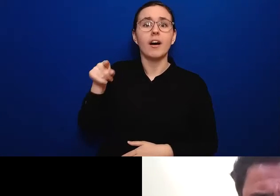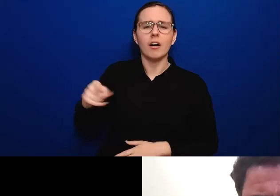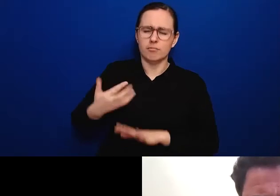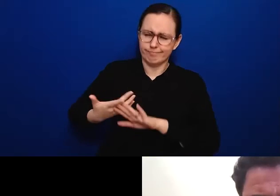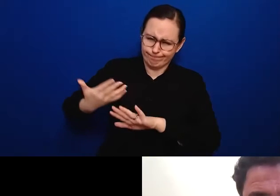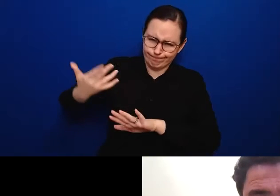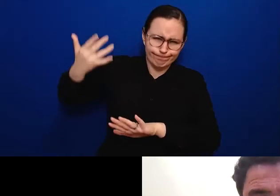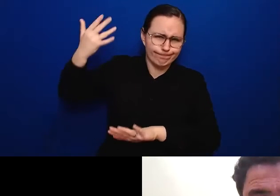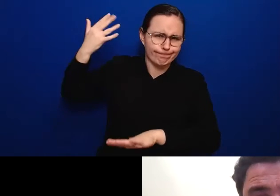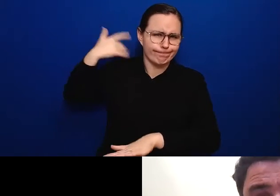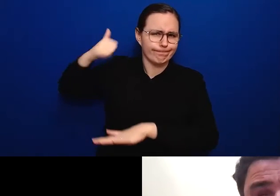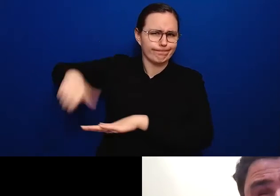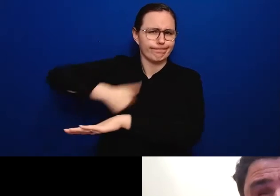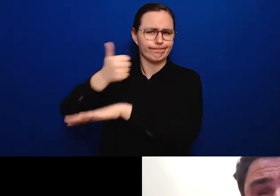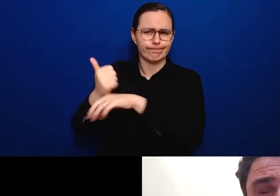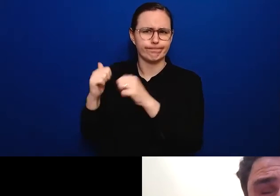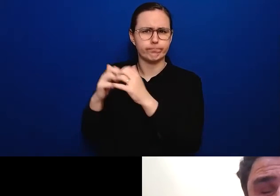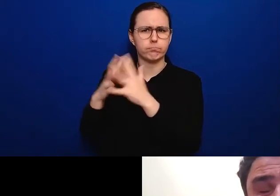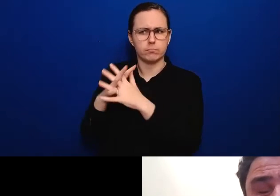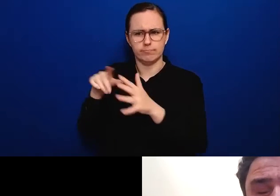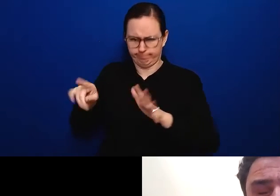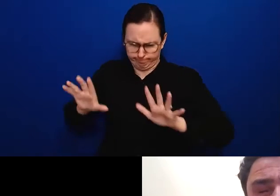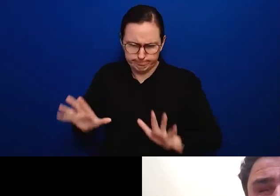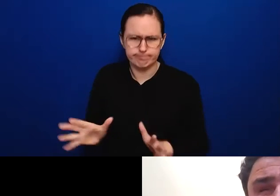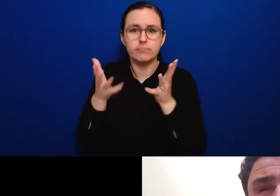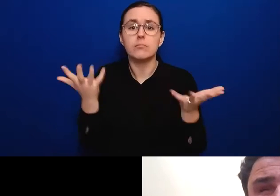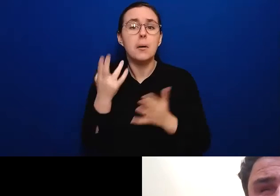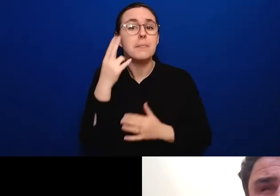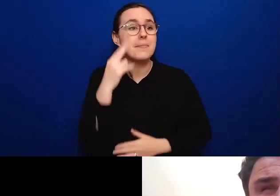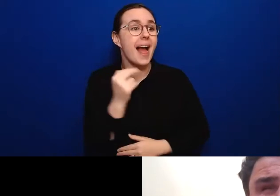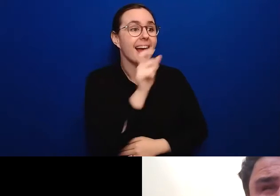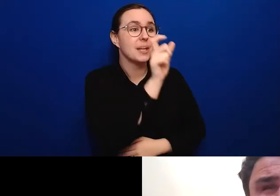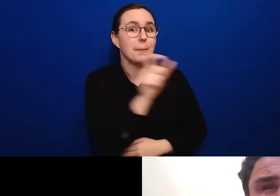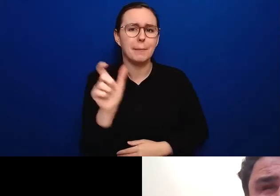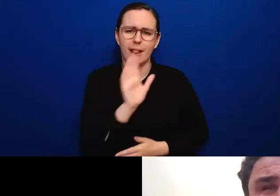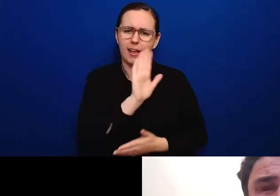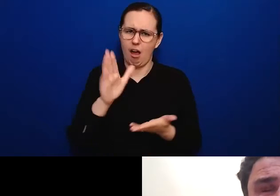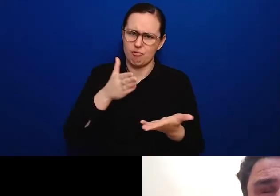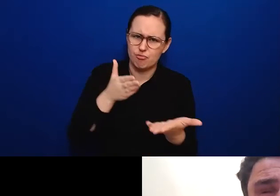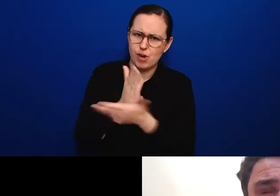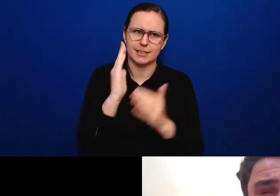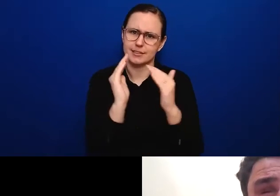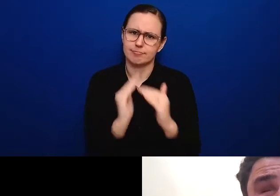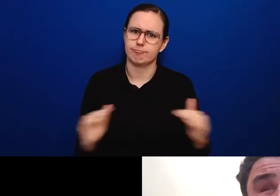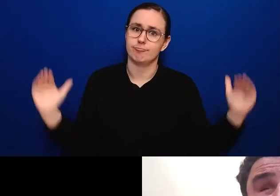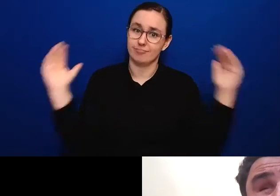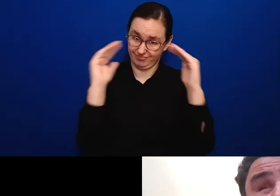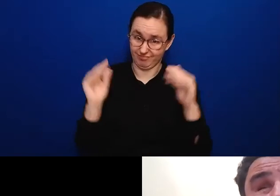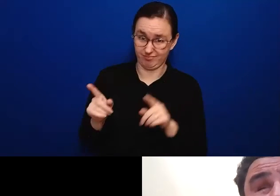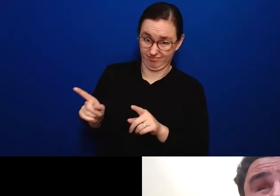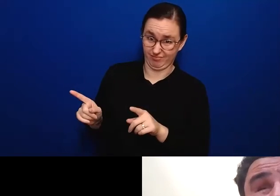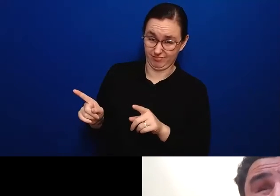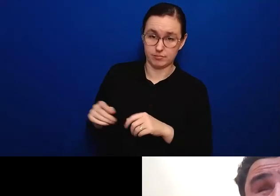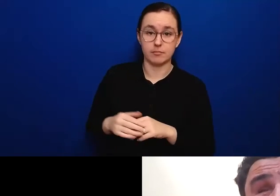country. Moving forward, I joined the World Blind Union as a youth representative in 2017, and